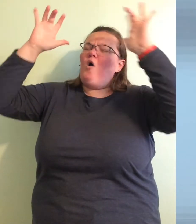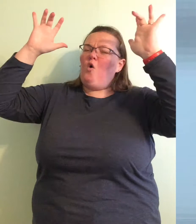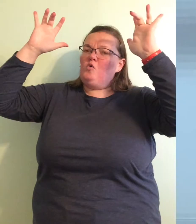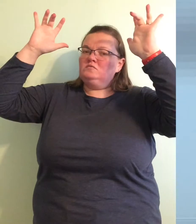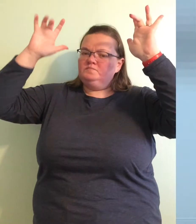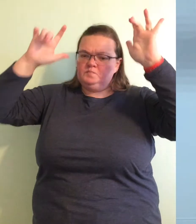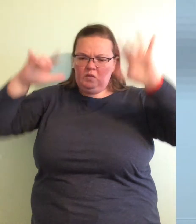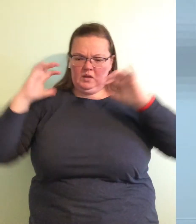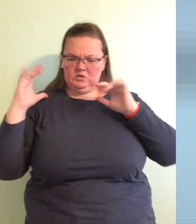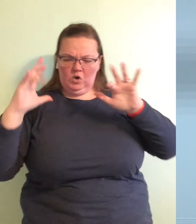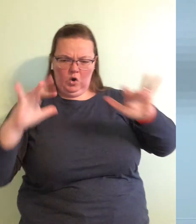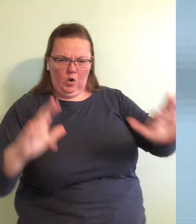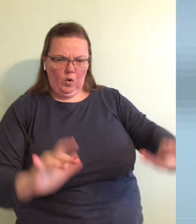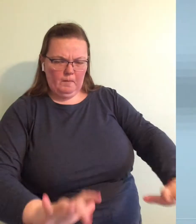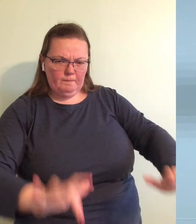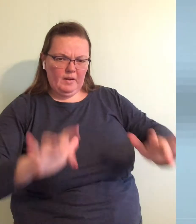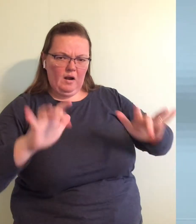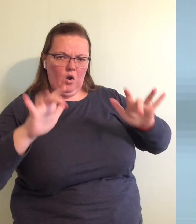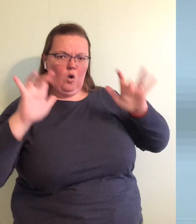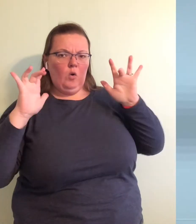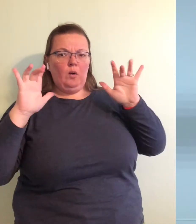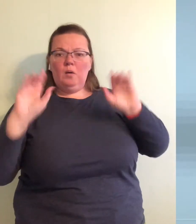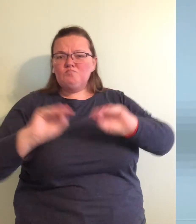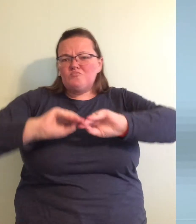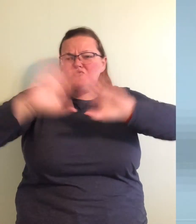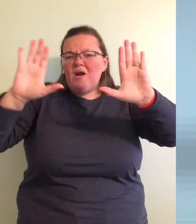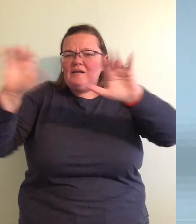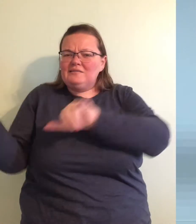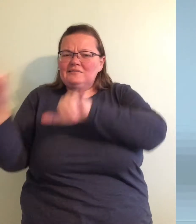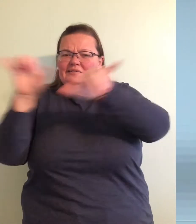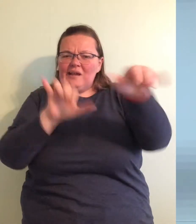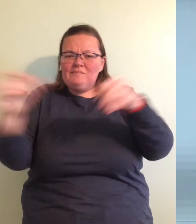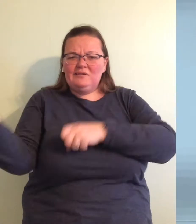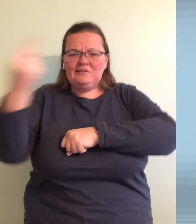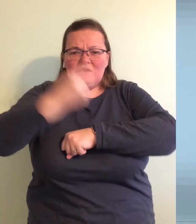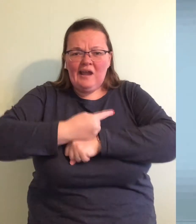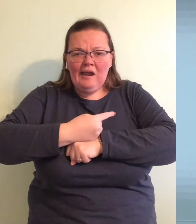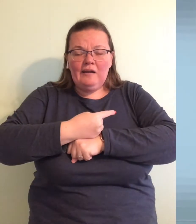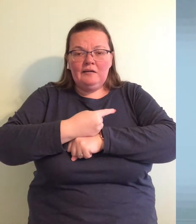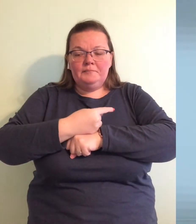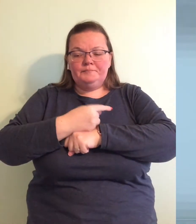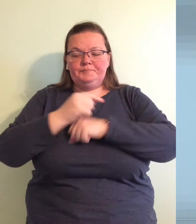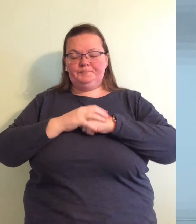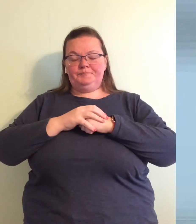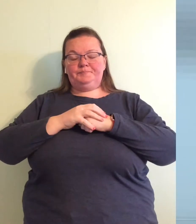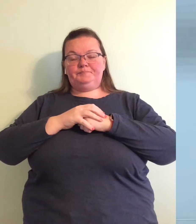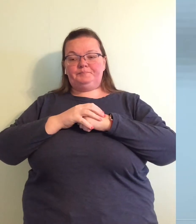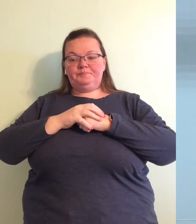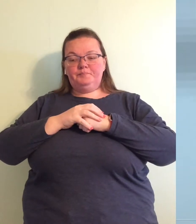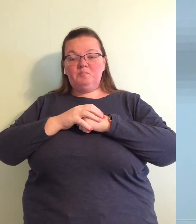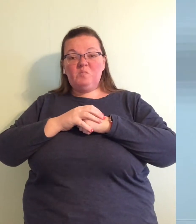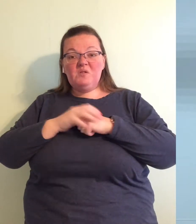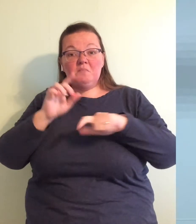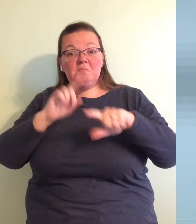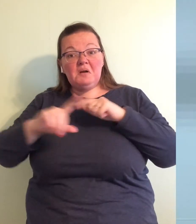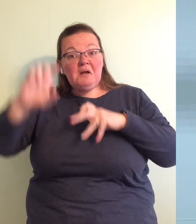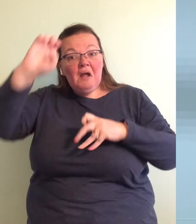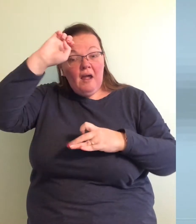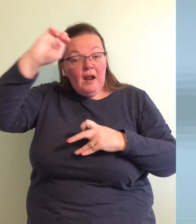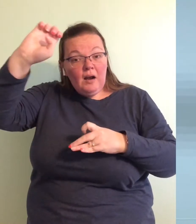that snow, it made everything almost bright as day, only the shadows were rather confusing. He would